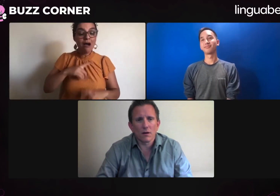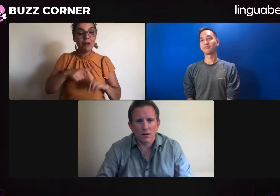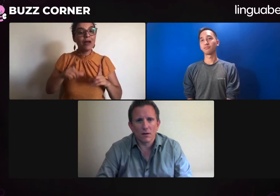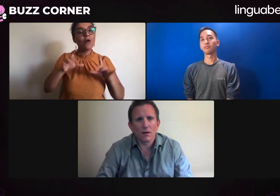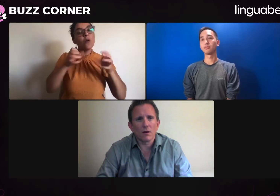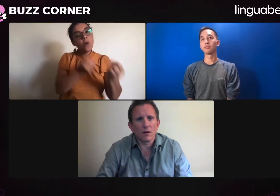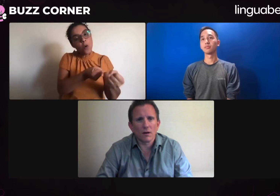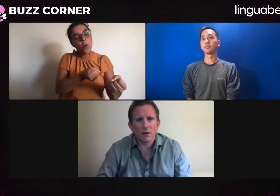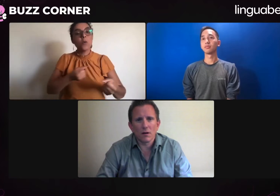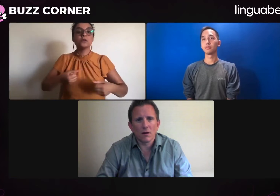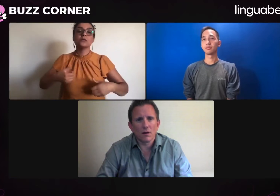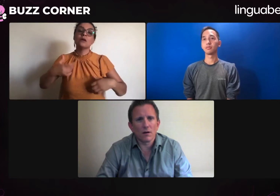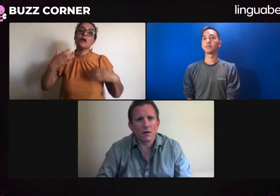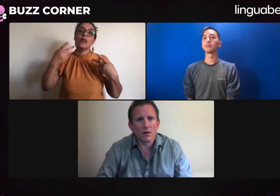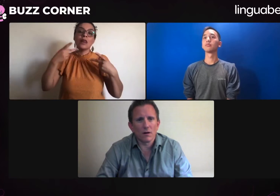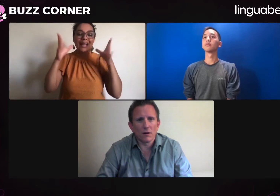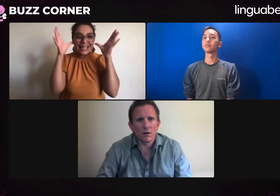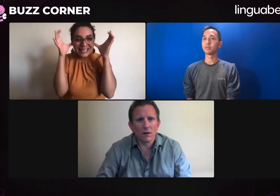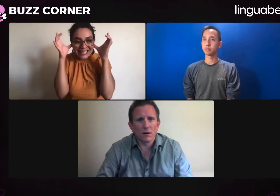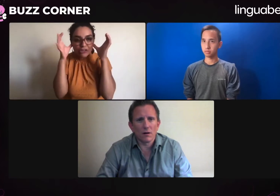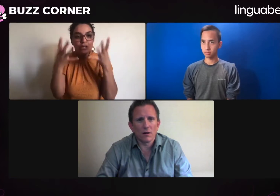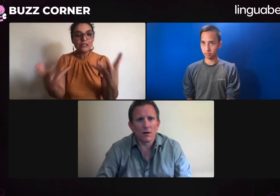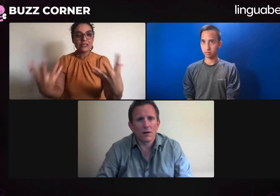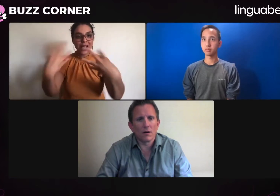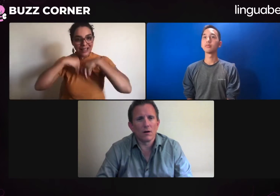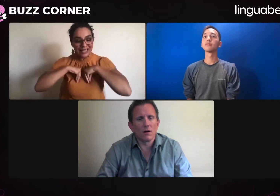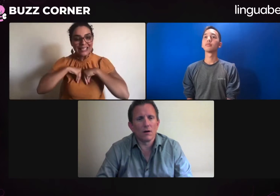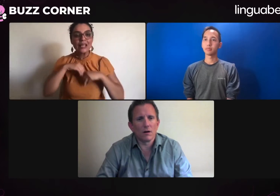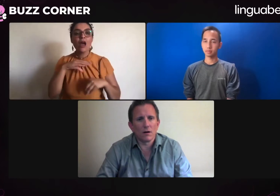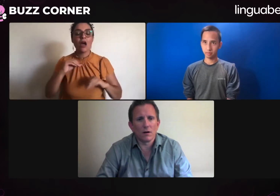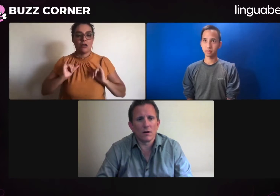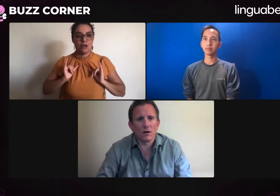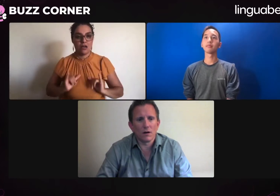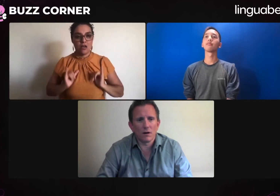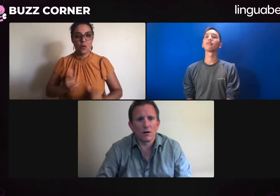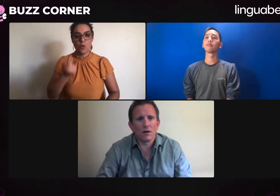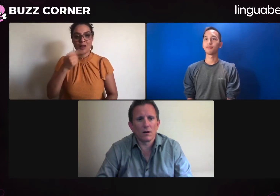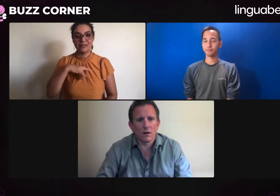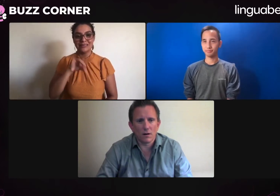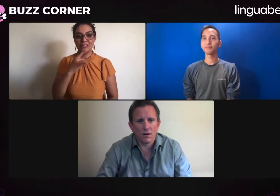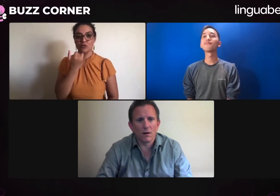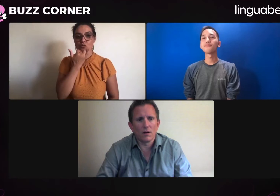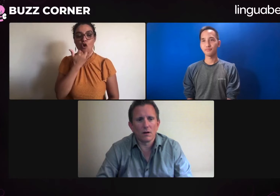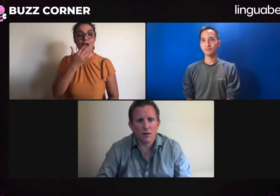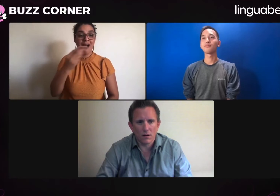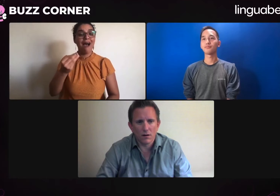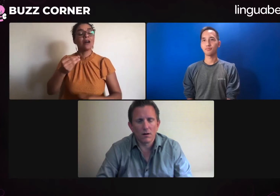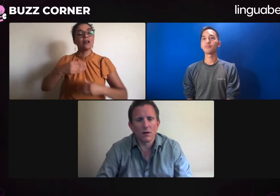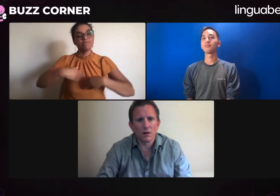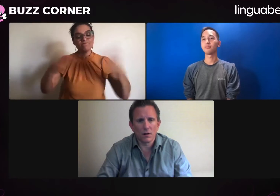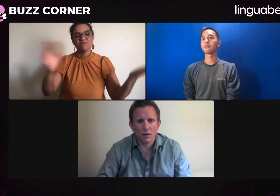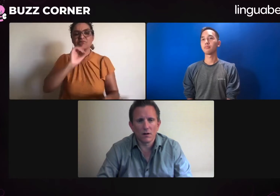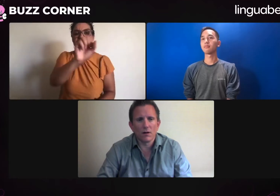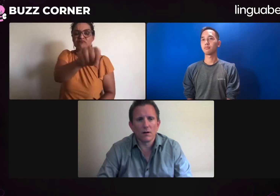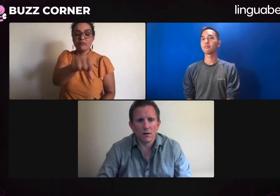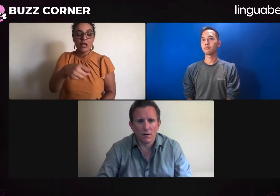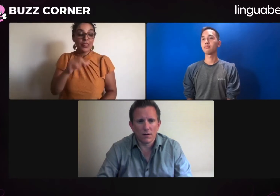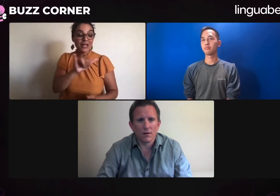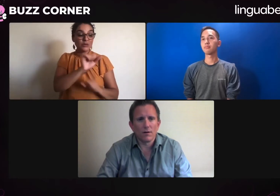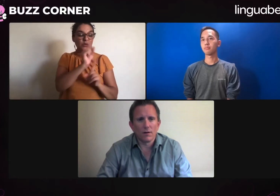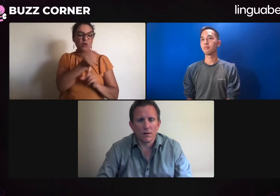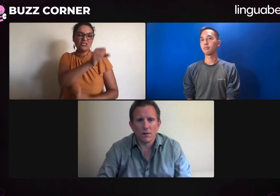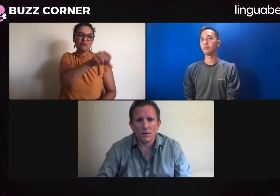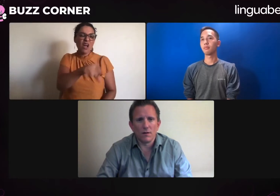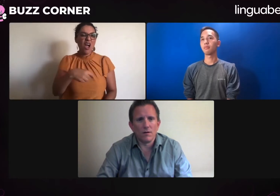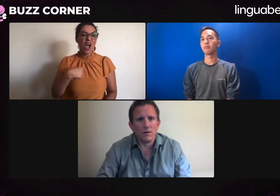of panic, right? And it's fine that you're panicking in the moment, but then hear the deaf community, take it in, listen